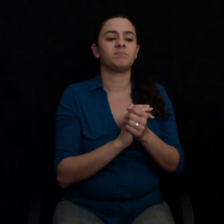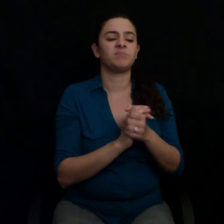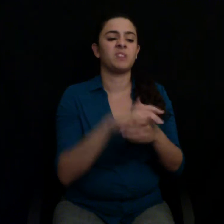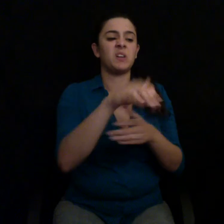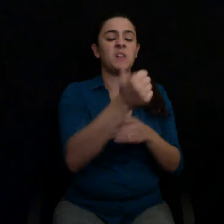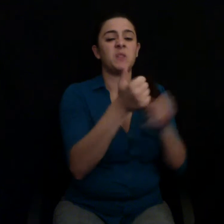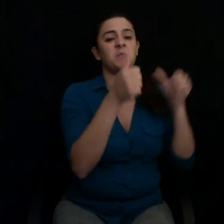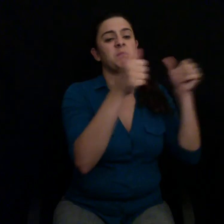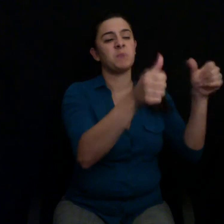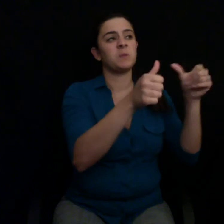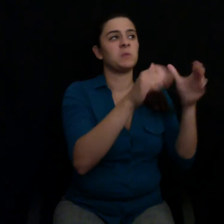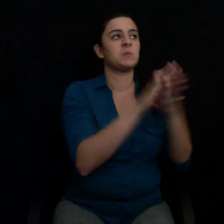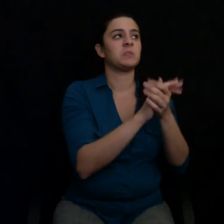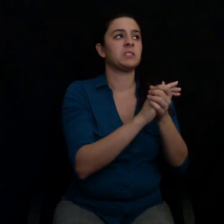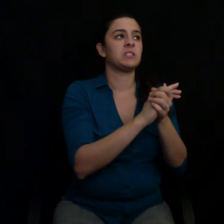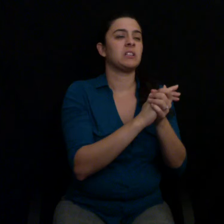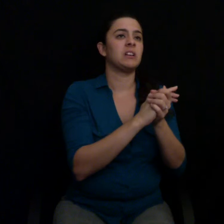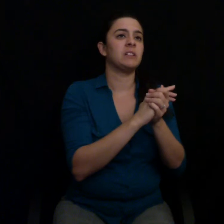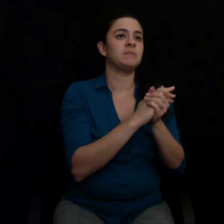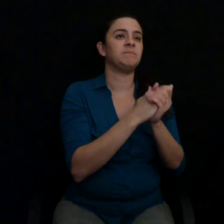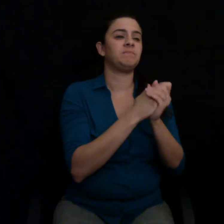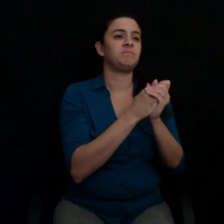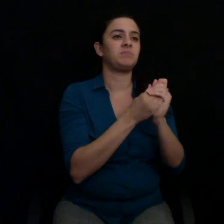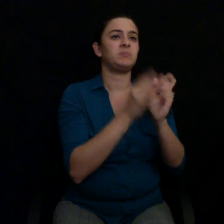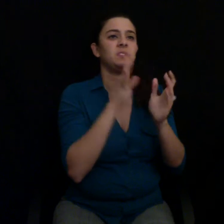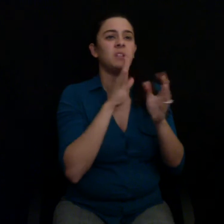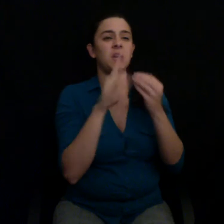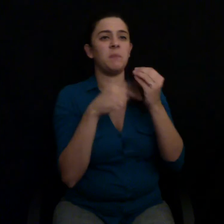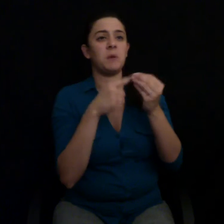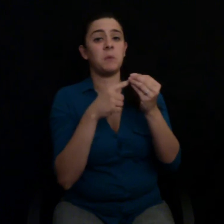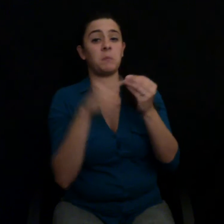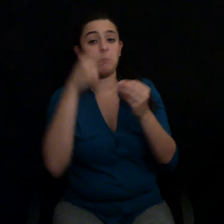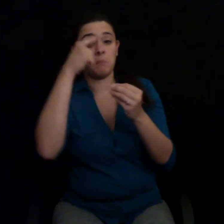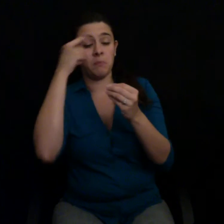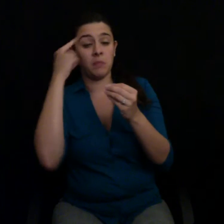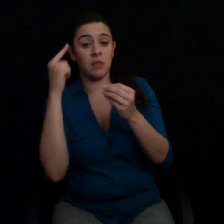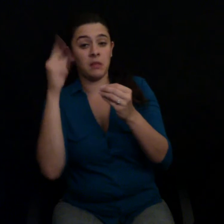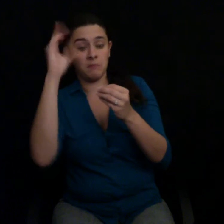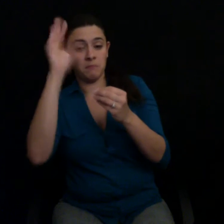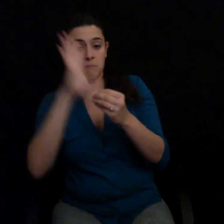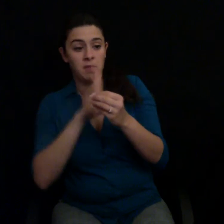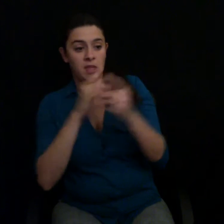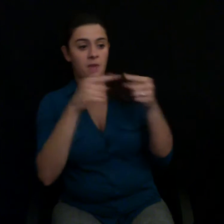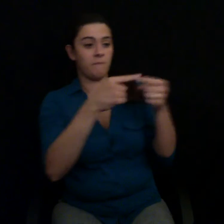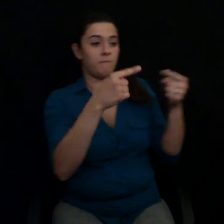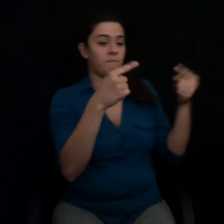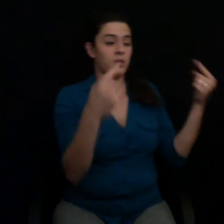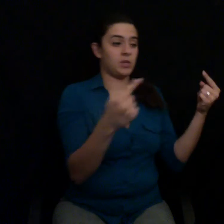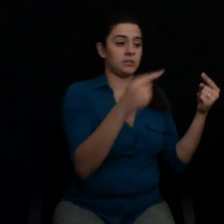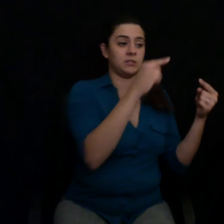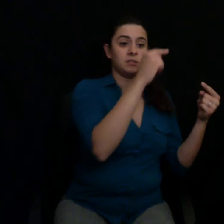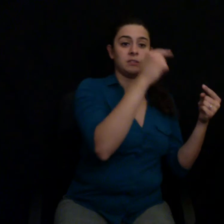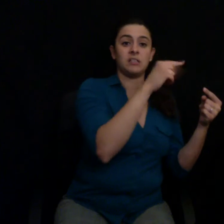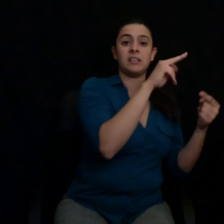joke between the difference of black men versus N-words, and the last was a picture entitled, quote, darky in